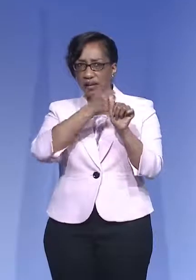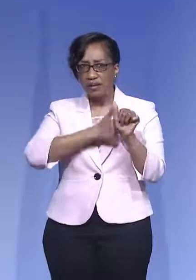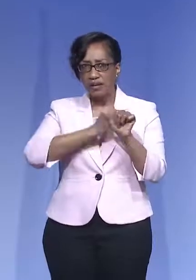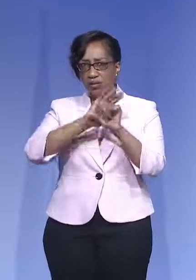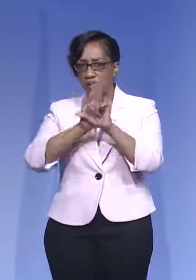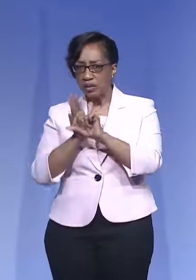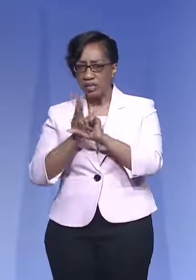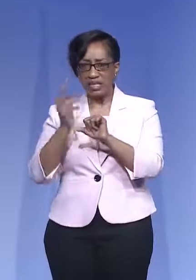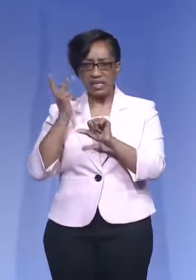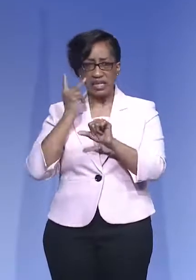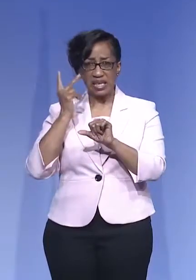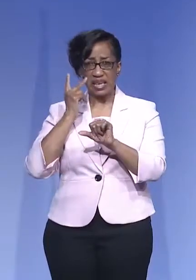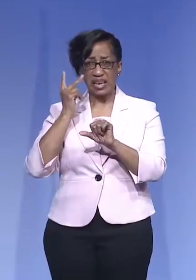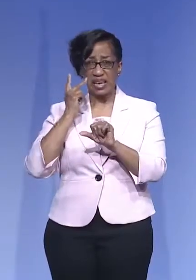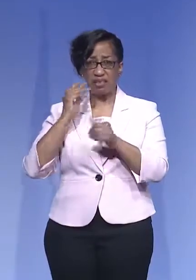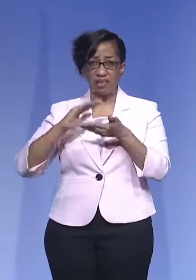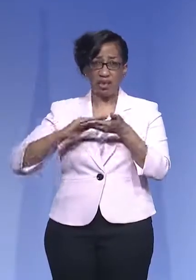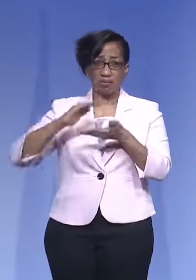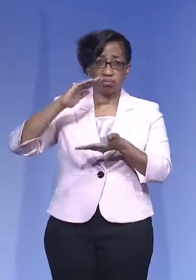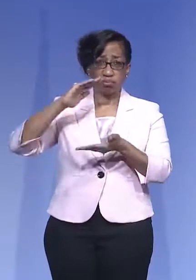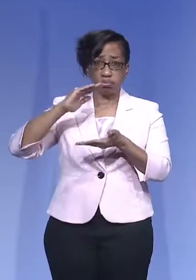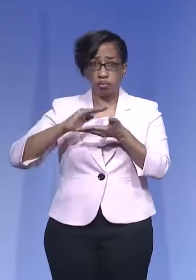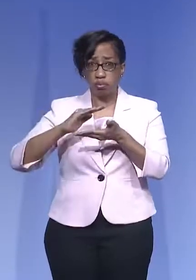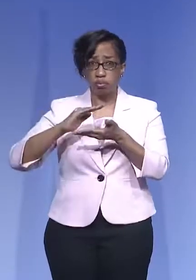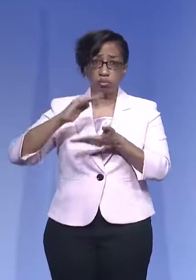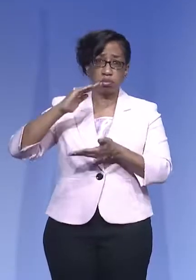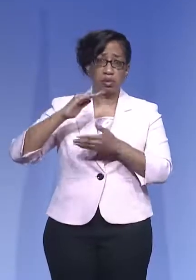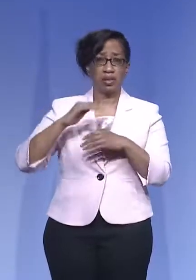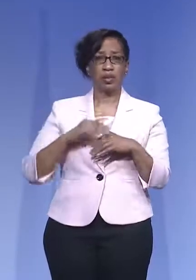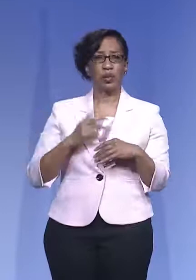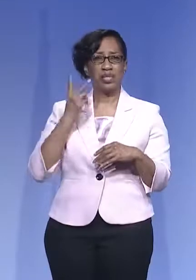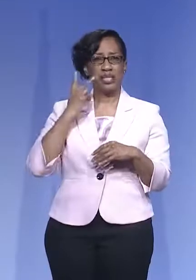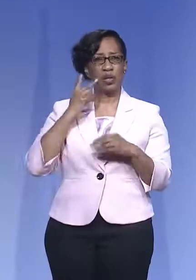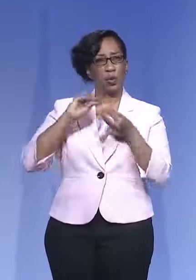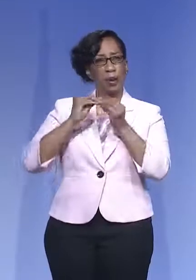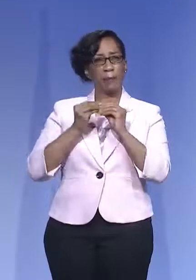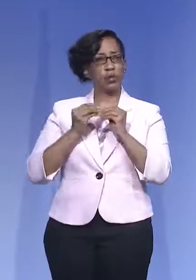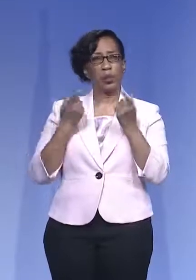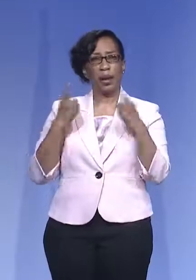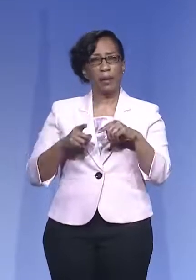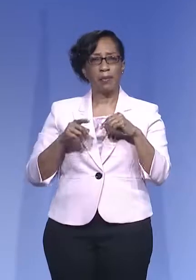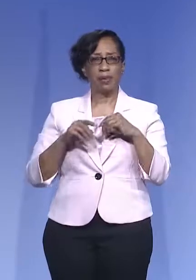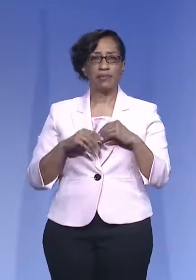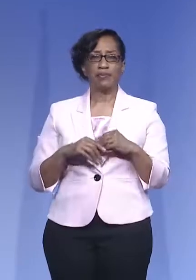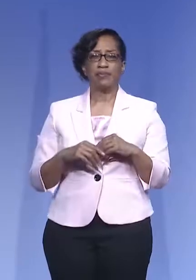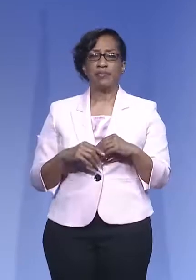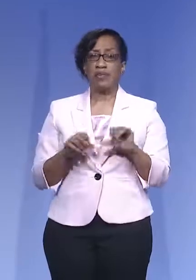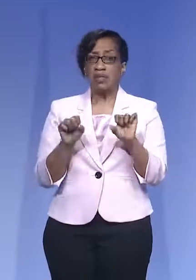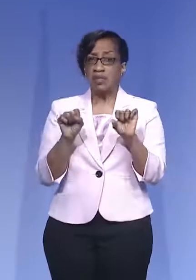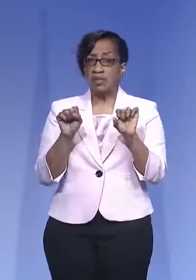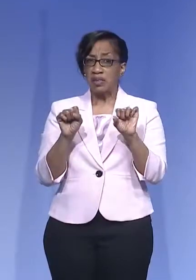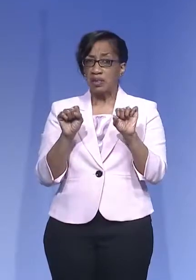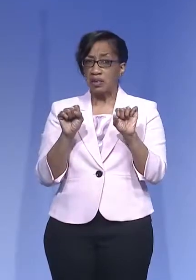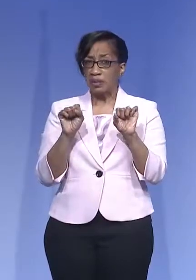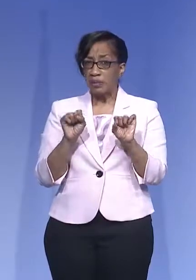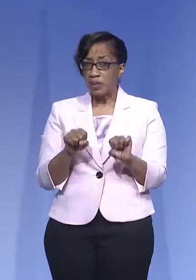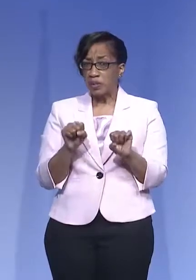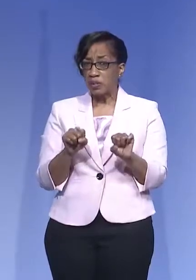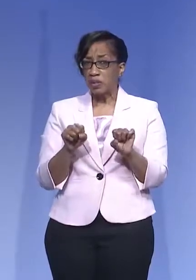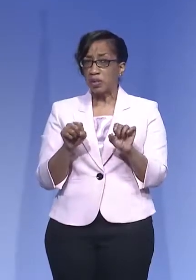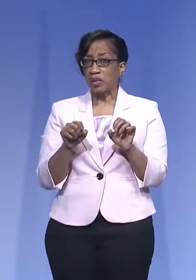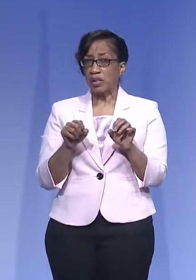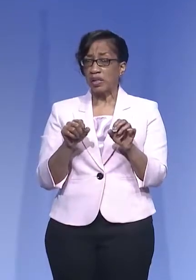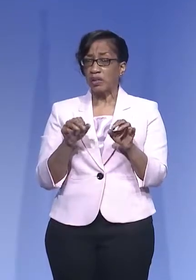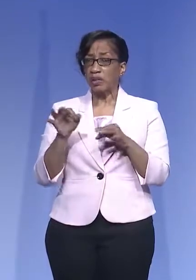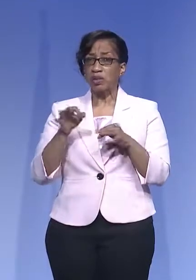they go, whether they spike or if it's temporary or kind of a fluke. So I'm wondering if we could have any kind of definitive statement when it comes